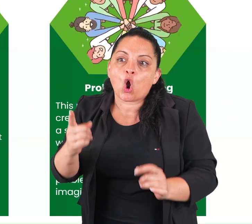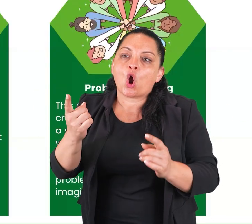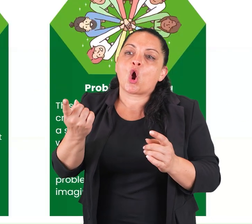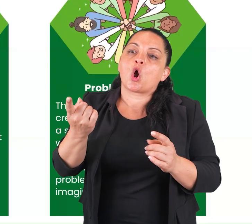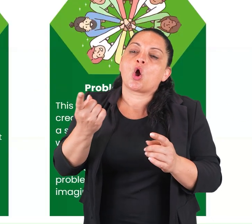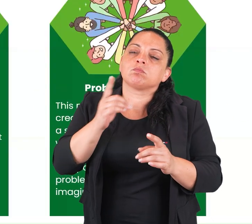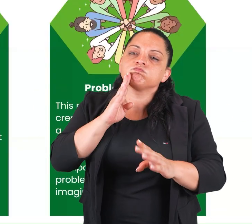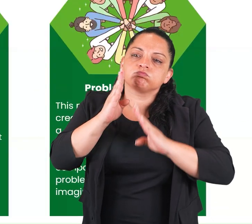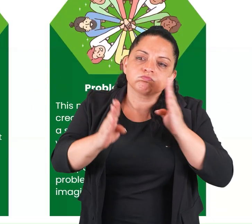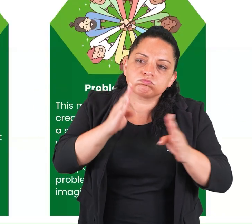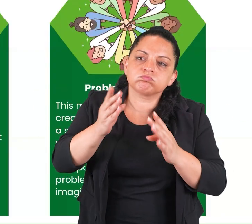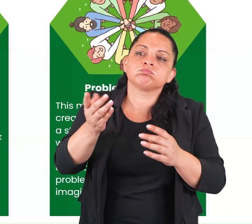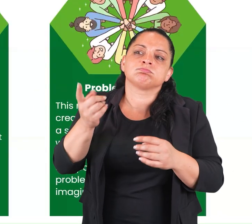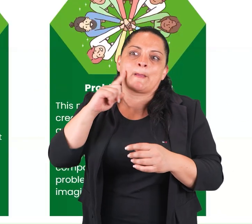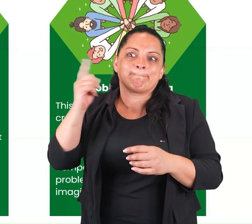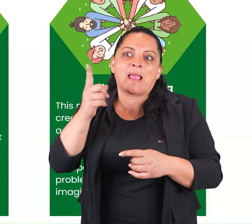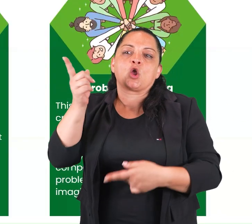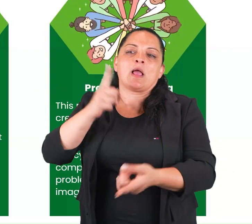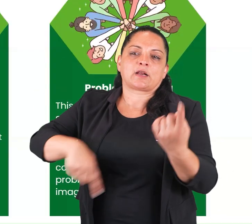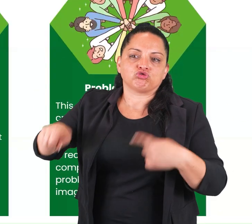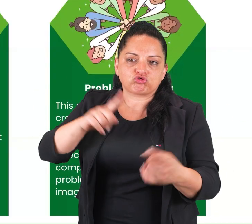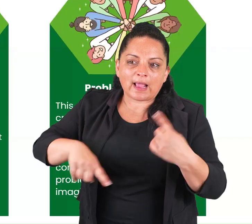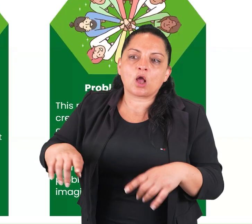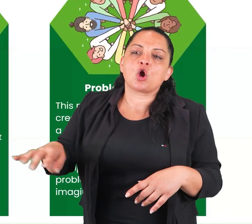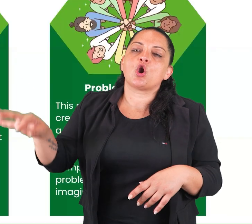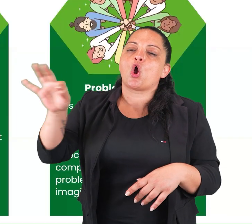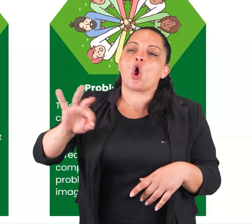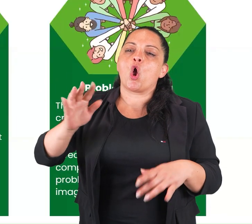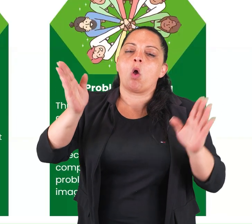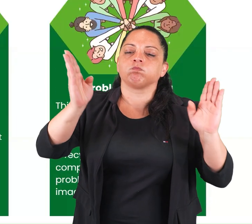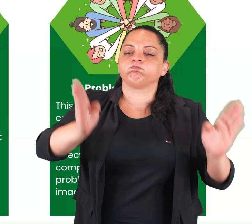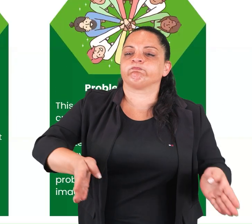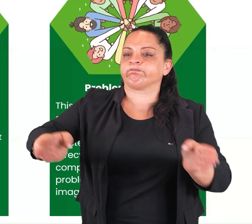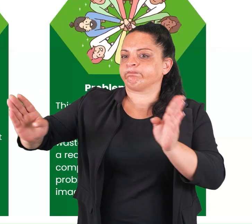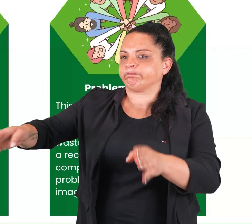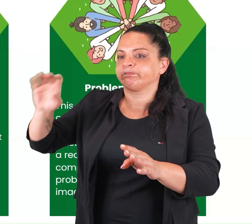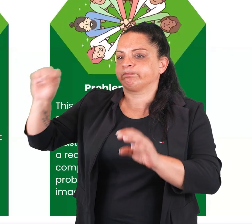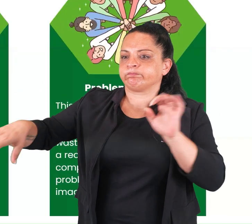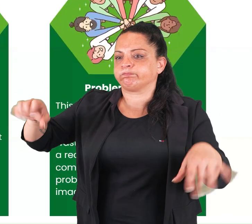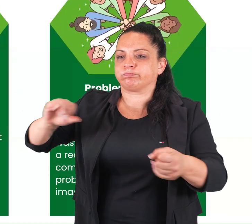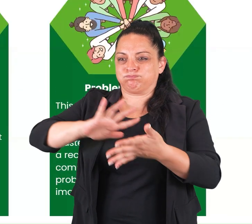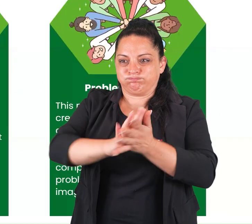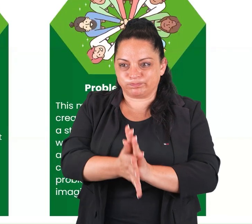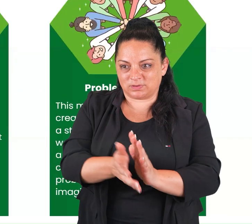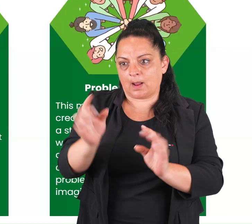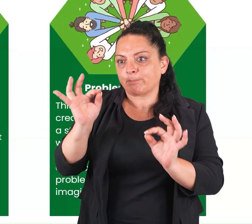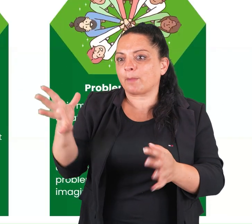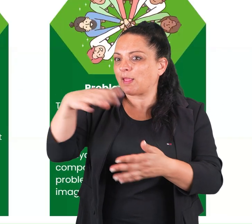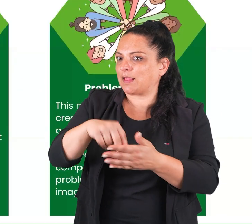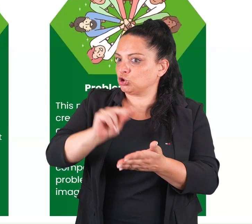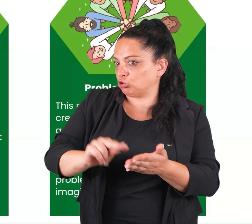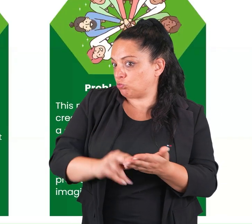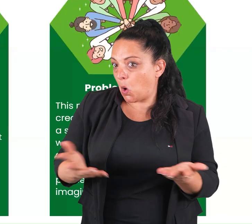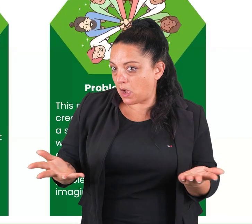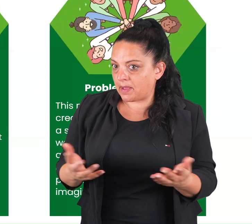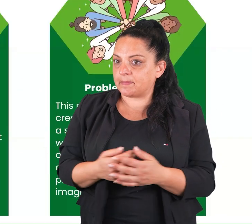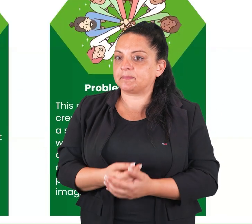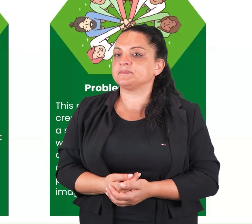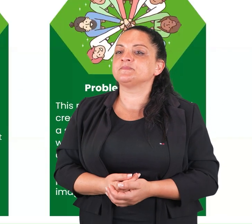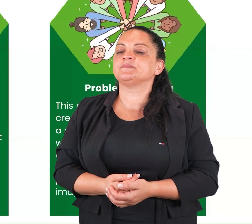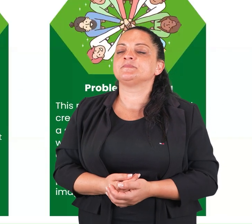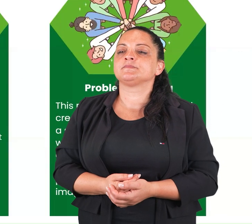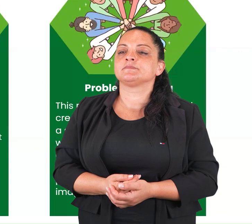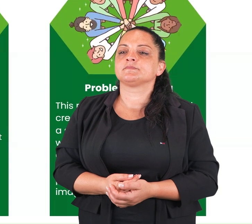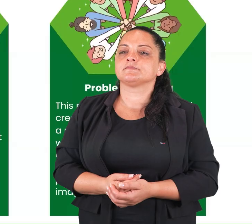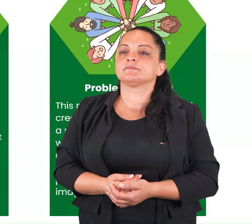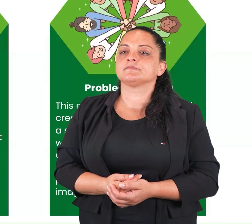school, it might suggest for a recycling campaign or for a composting station in their